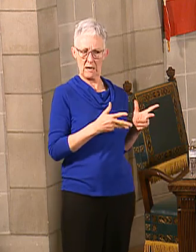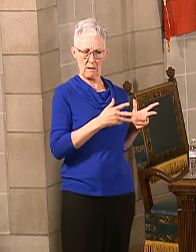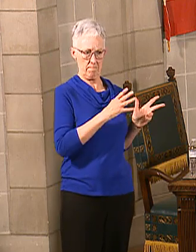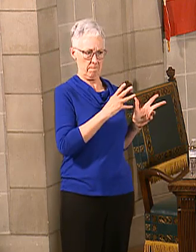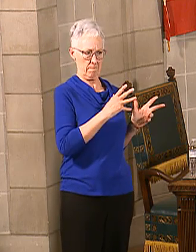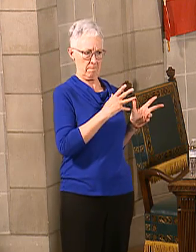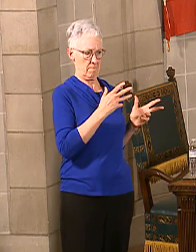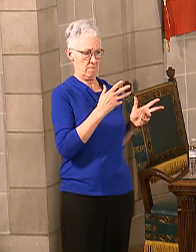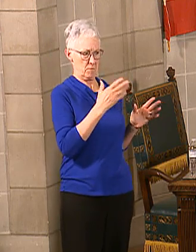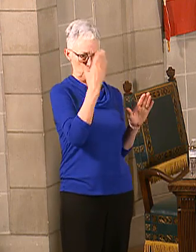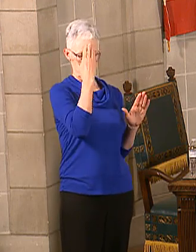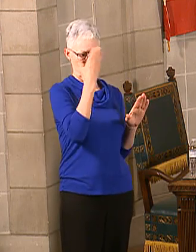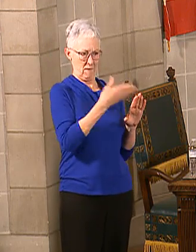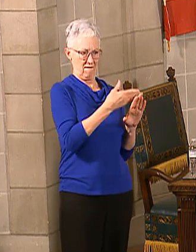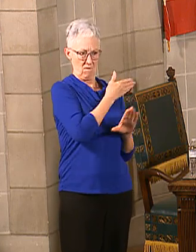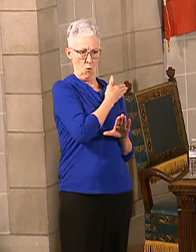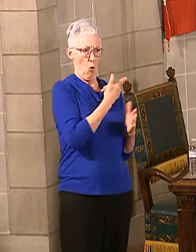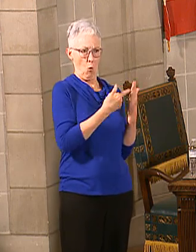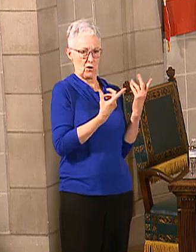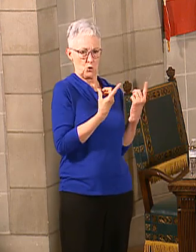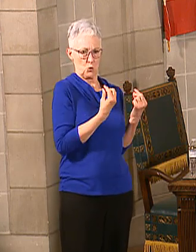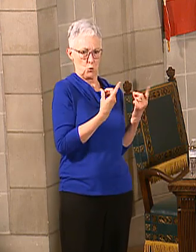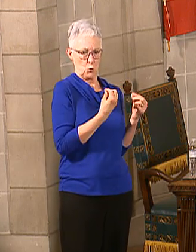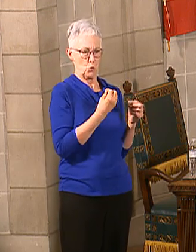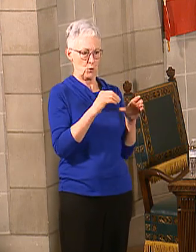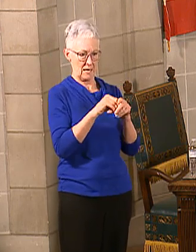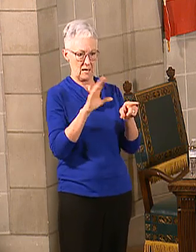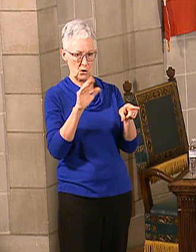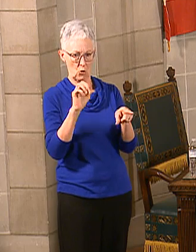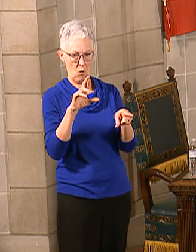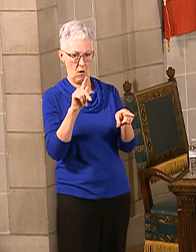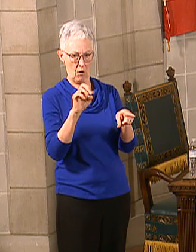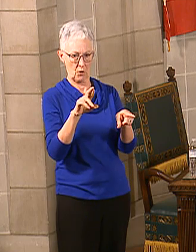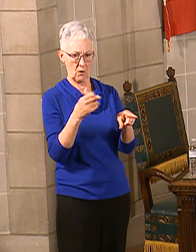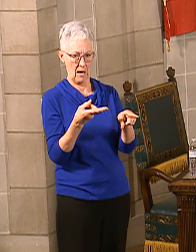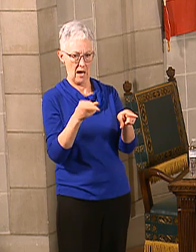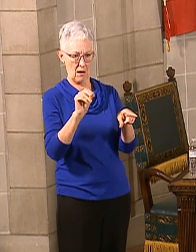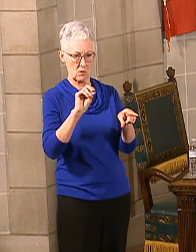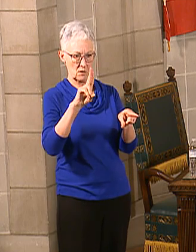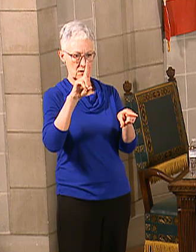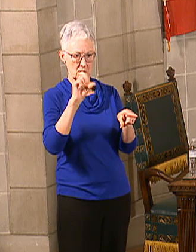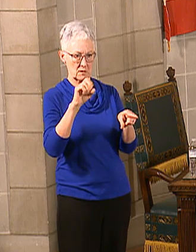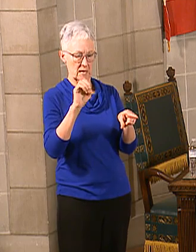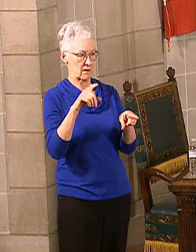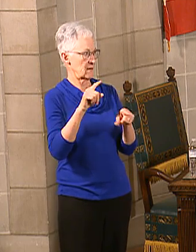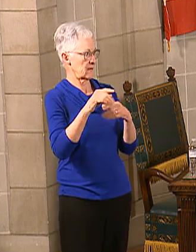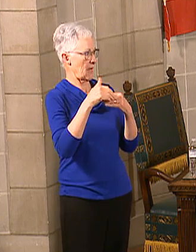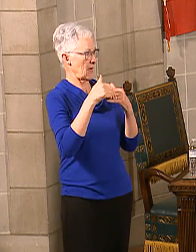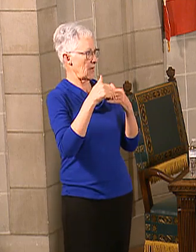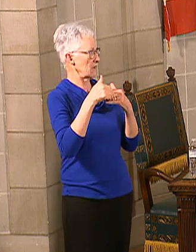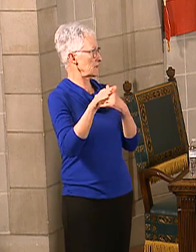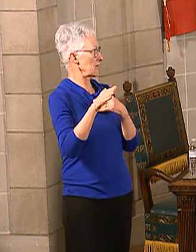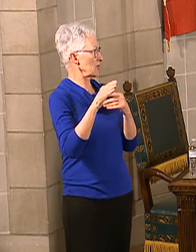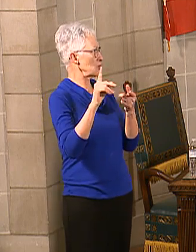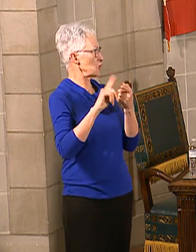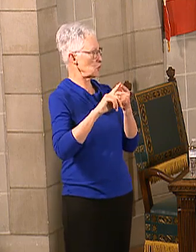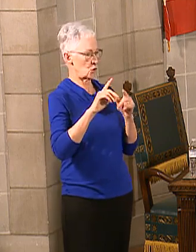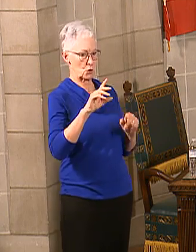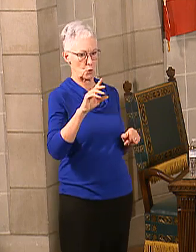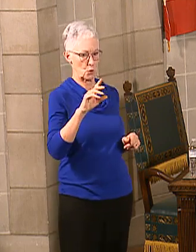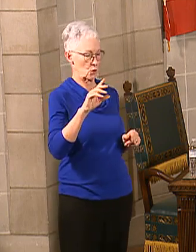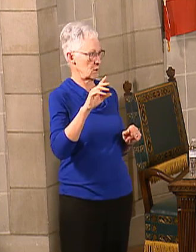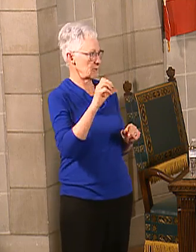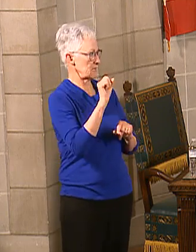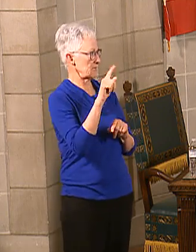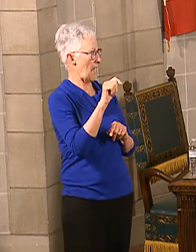House by utilizing what we had available at Midlands Hospital and St. Elizabeth's Hospital. And actually, maybe, Doctor, you could talk about